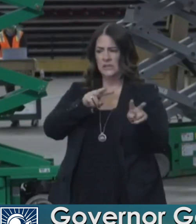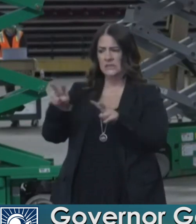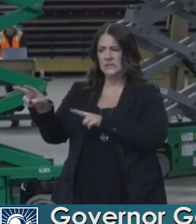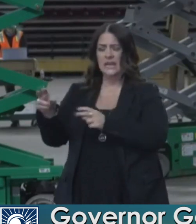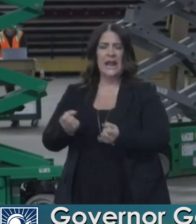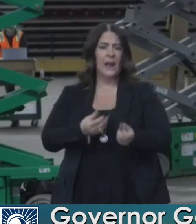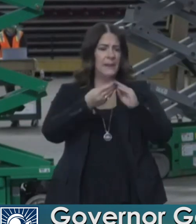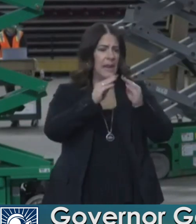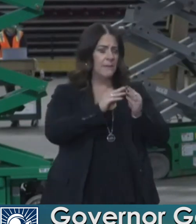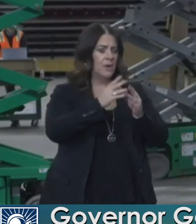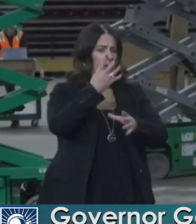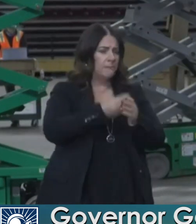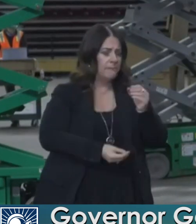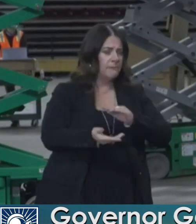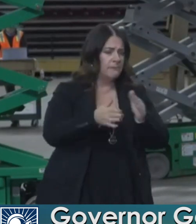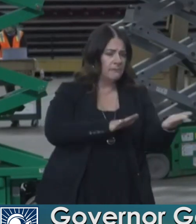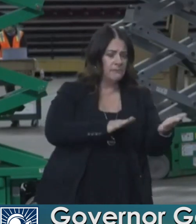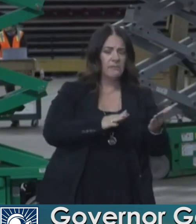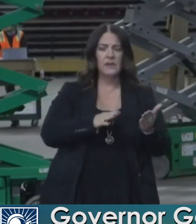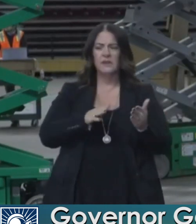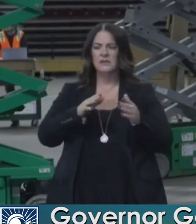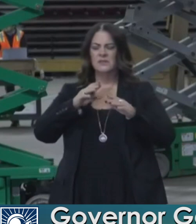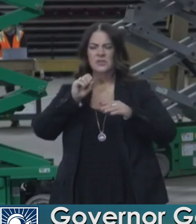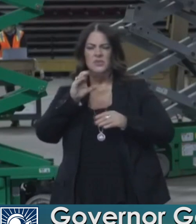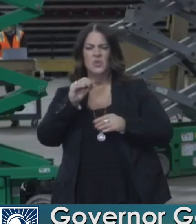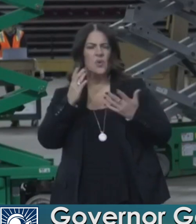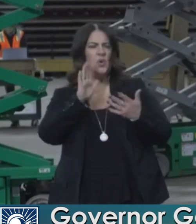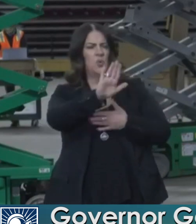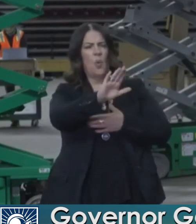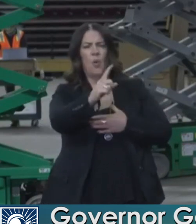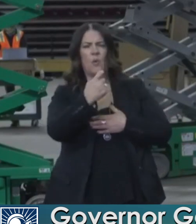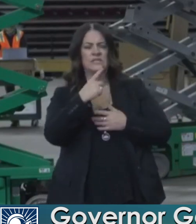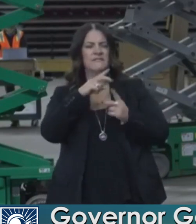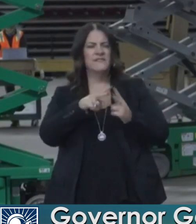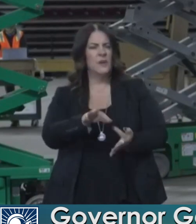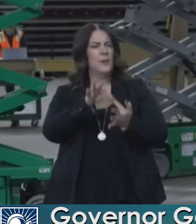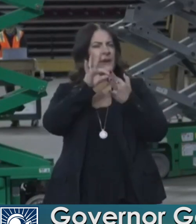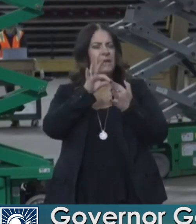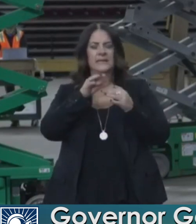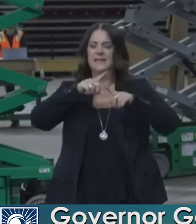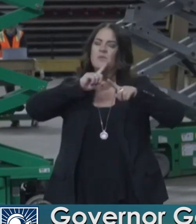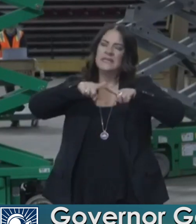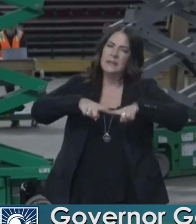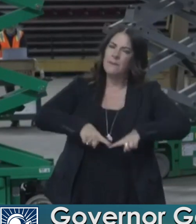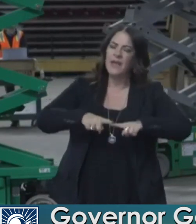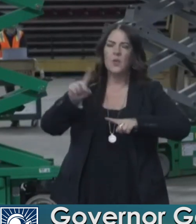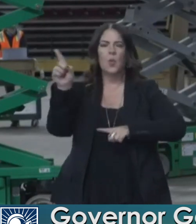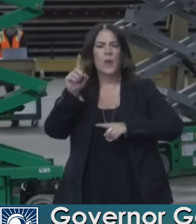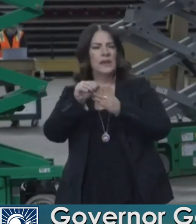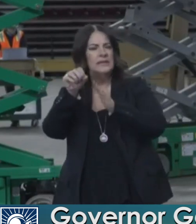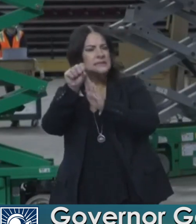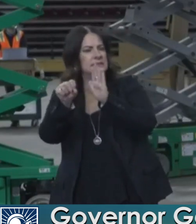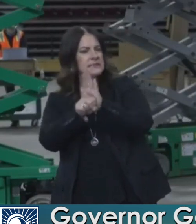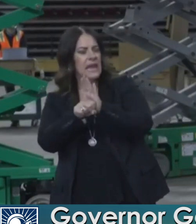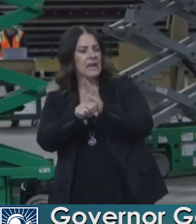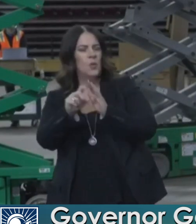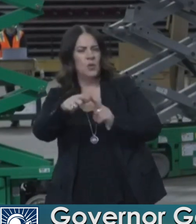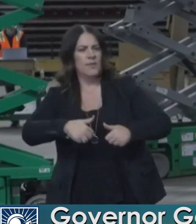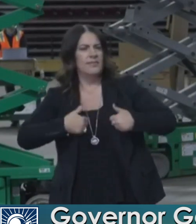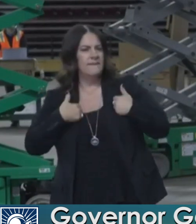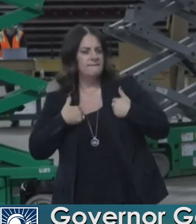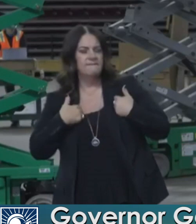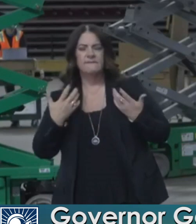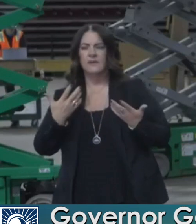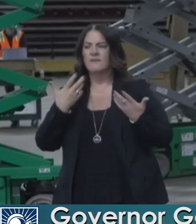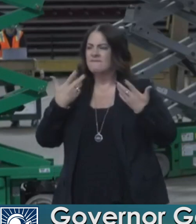their lives. Conditions, to your question, are unique and distinctive depending on what parts of the state you are in. And